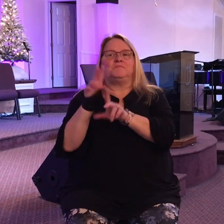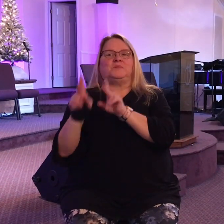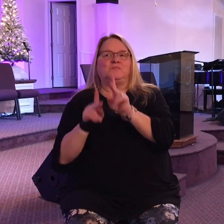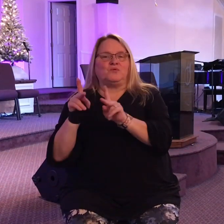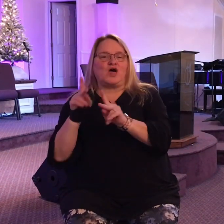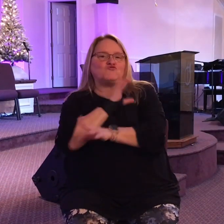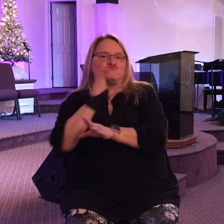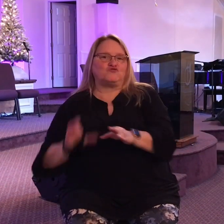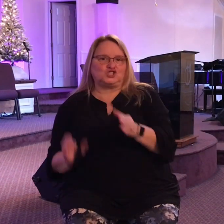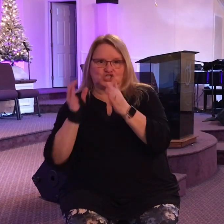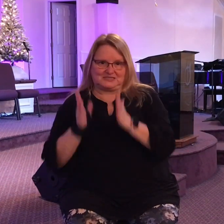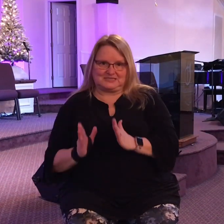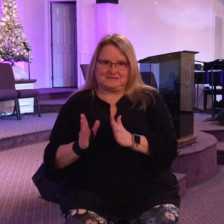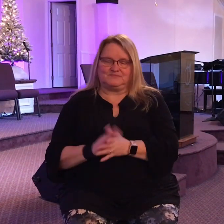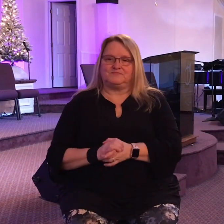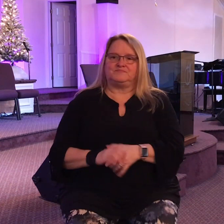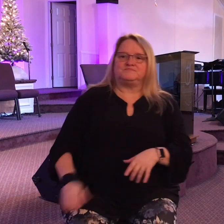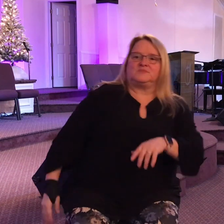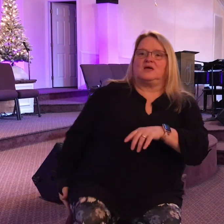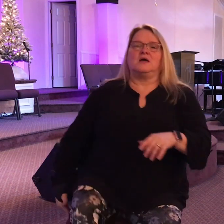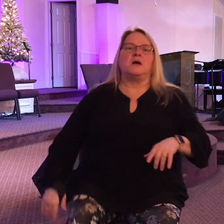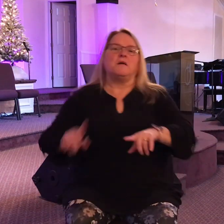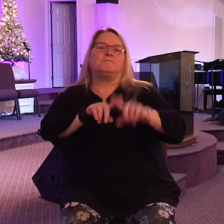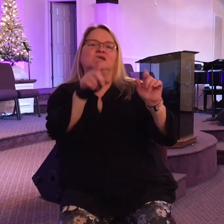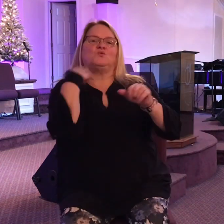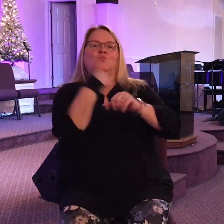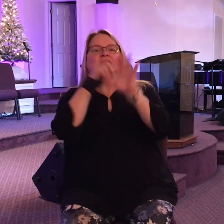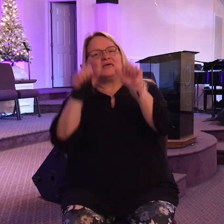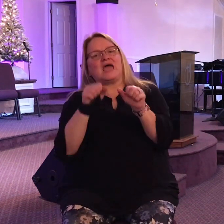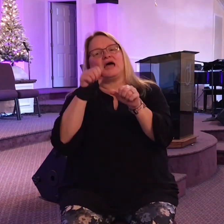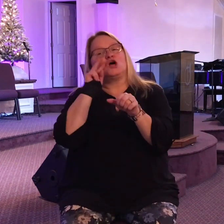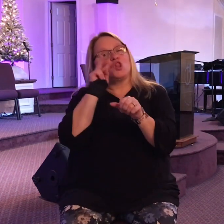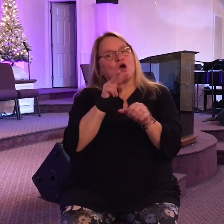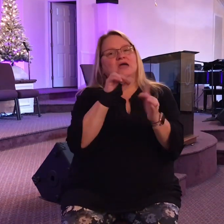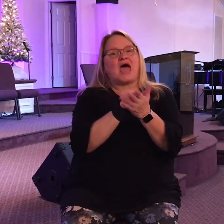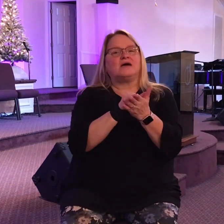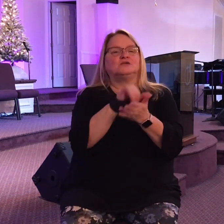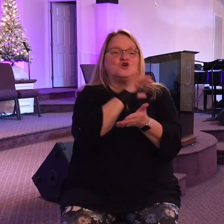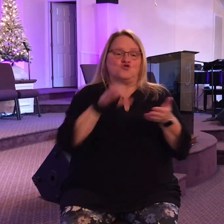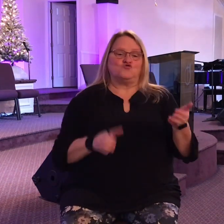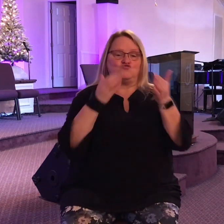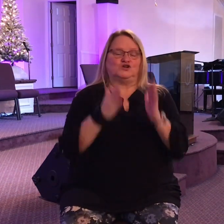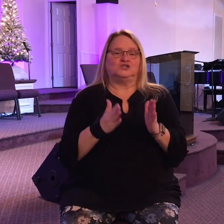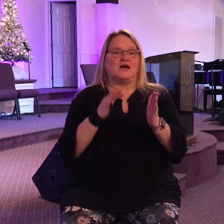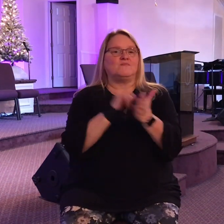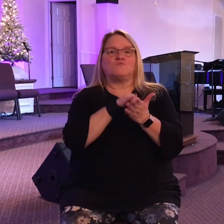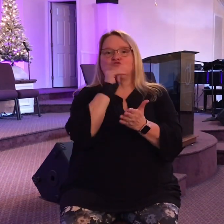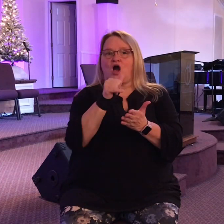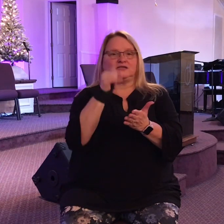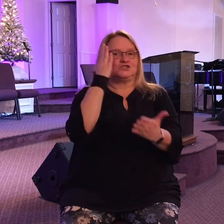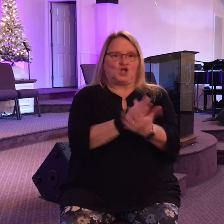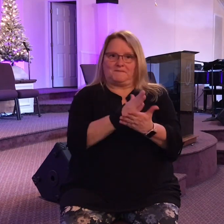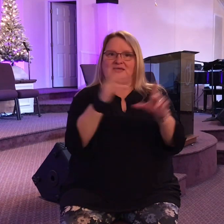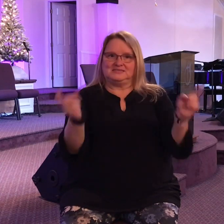said, teach these new disciples to obey the commands. But the world, the world has no interest